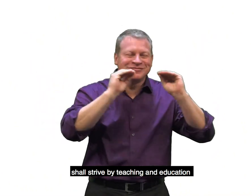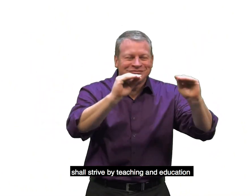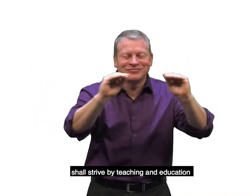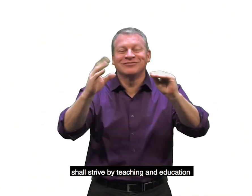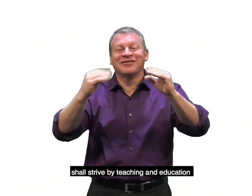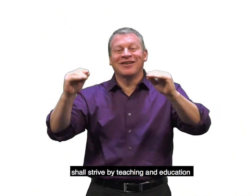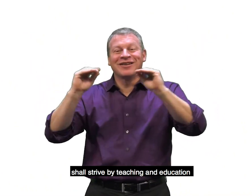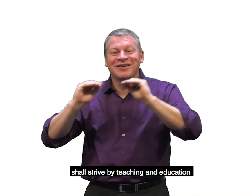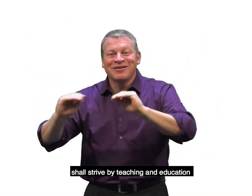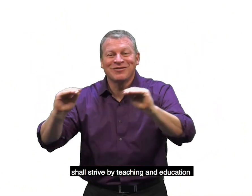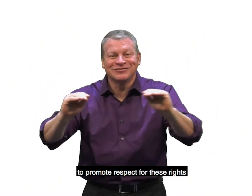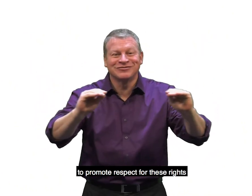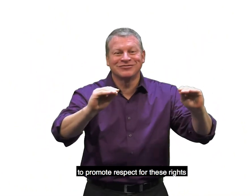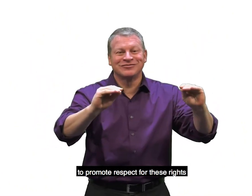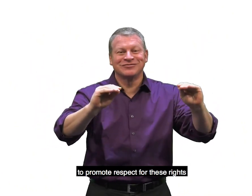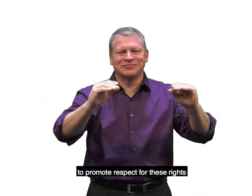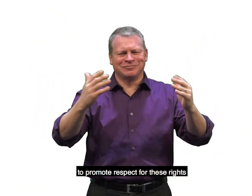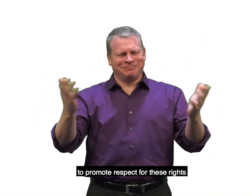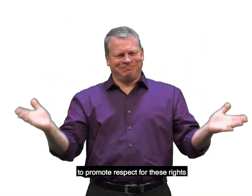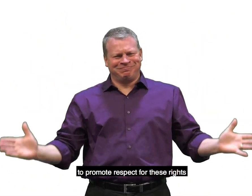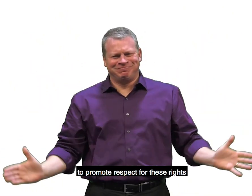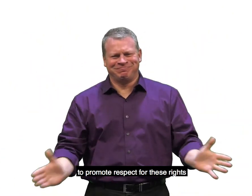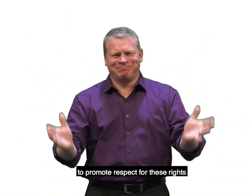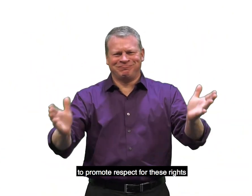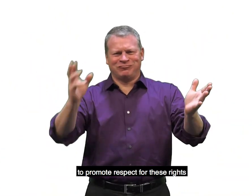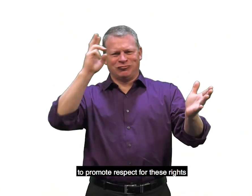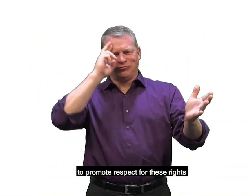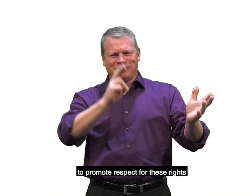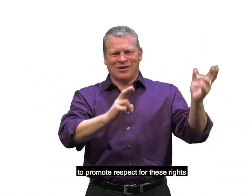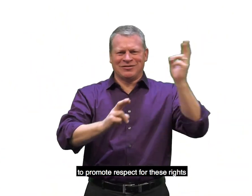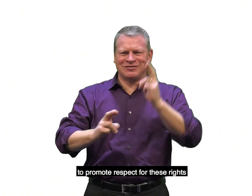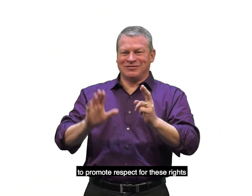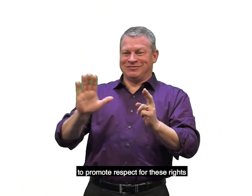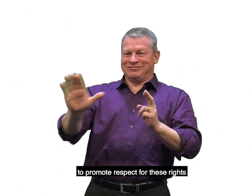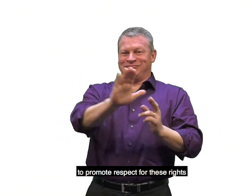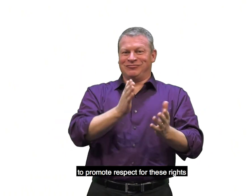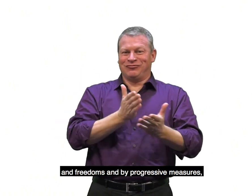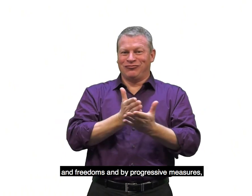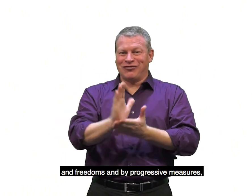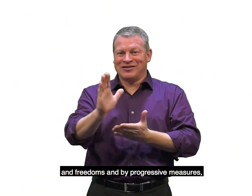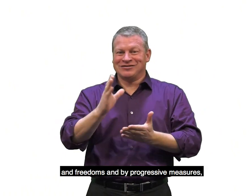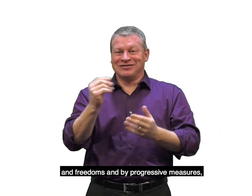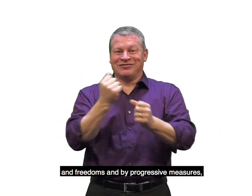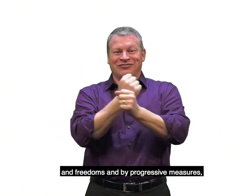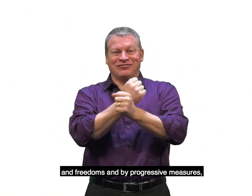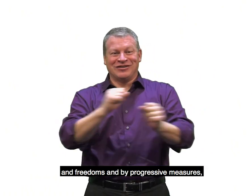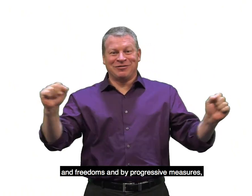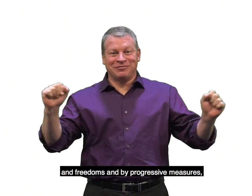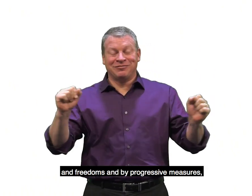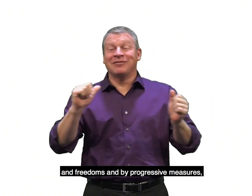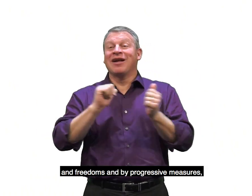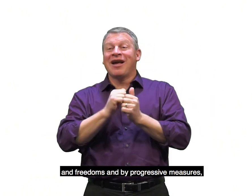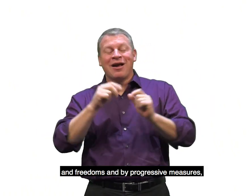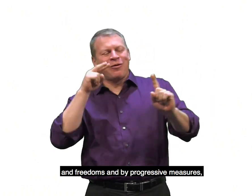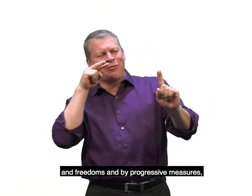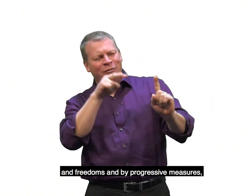and education to promote respect for these rights and freedoms, and by